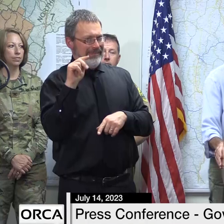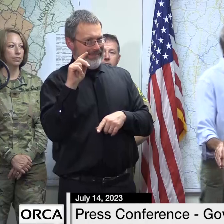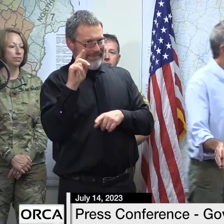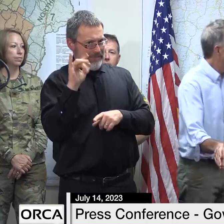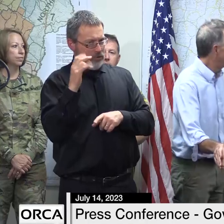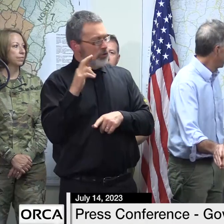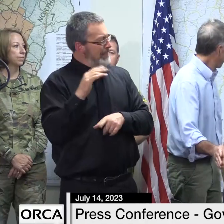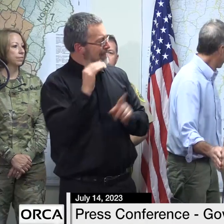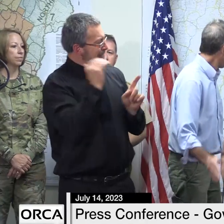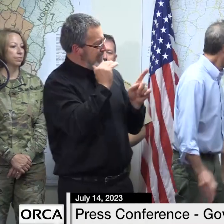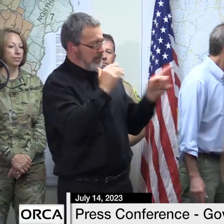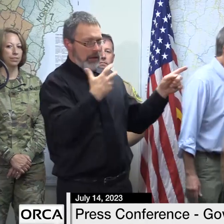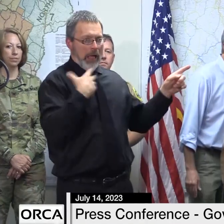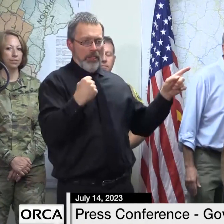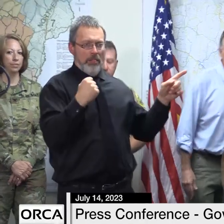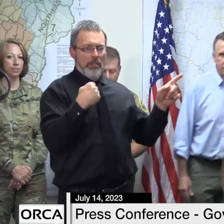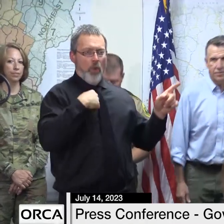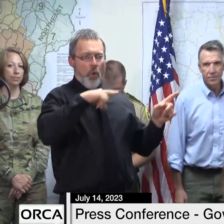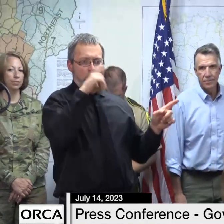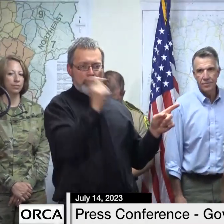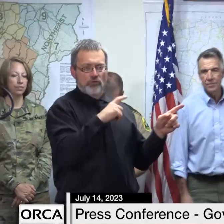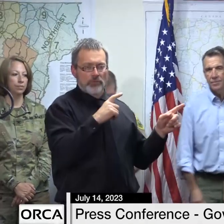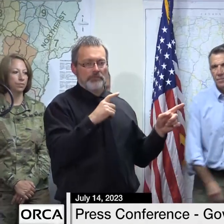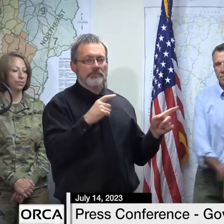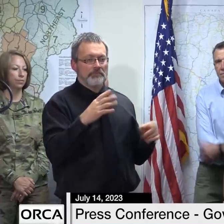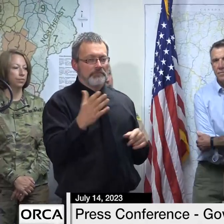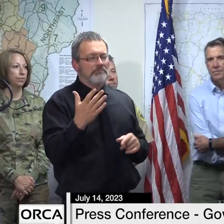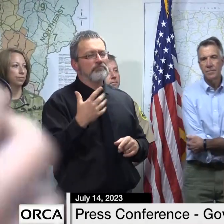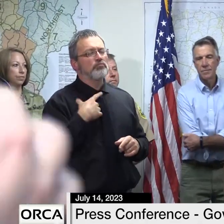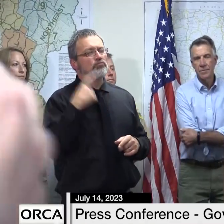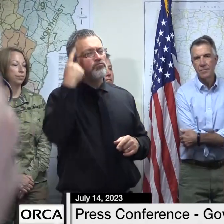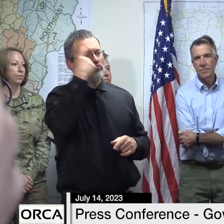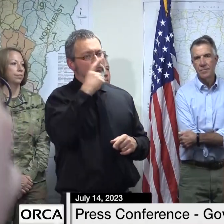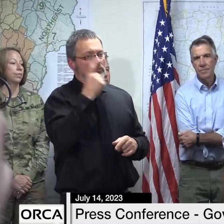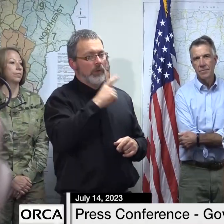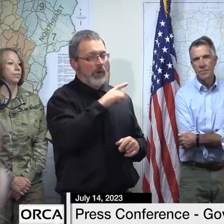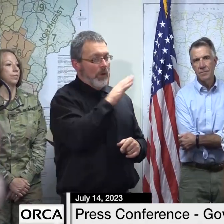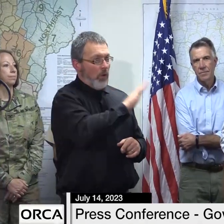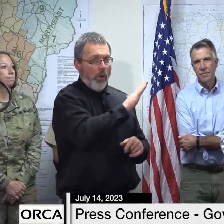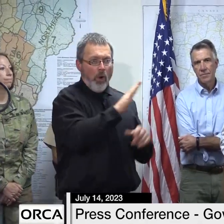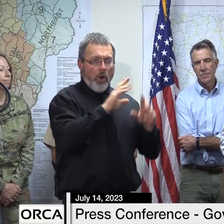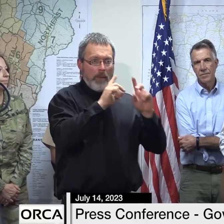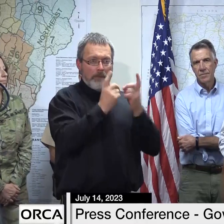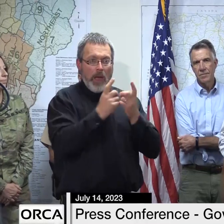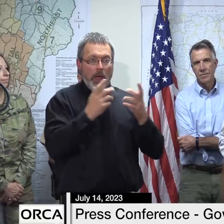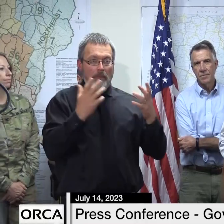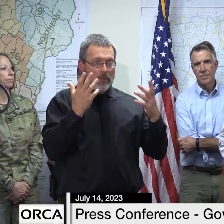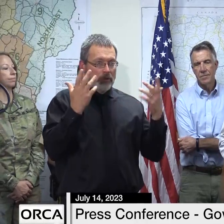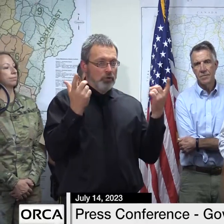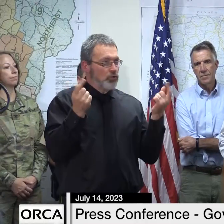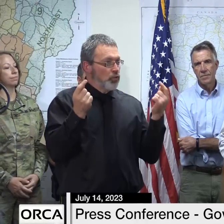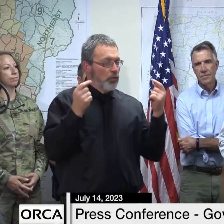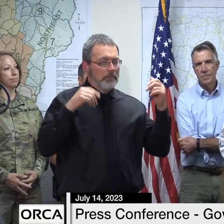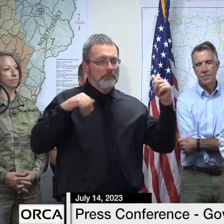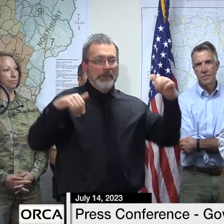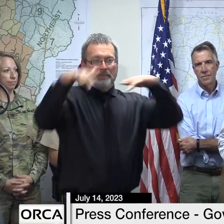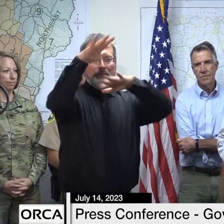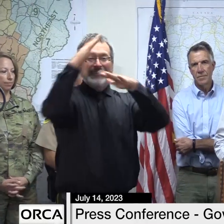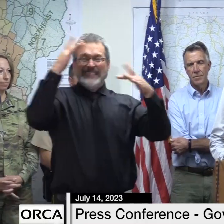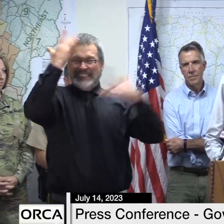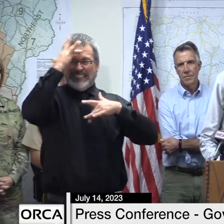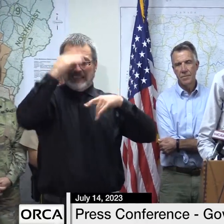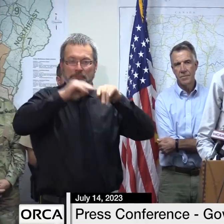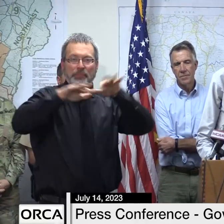the department is at all bracing for an uptick in airborne illnesses, specifically COVID, with people in shelters in